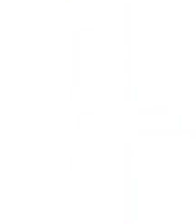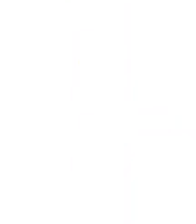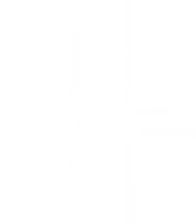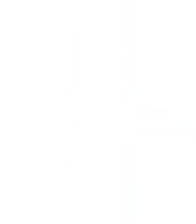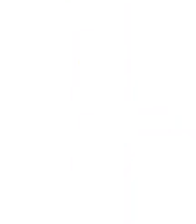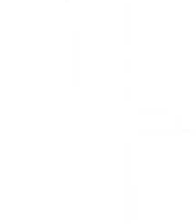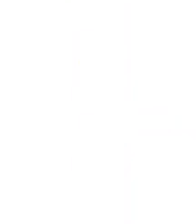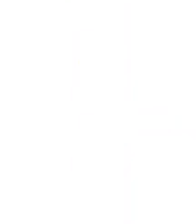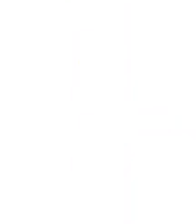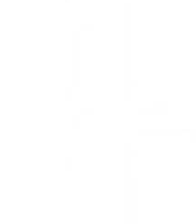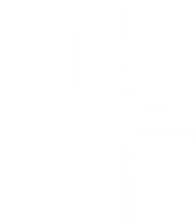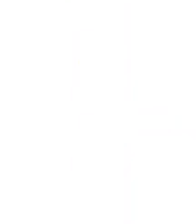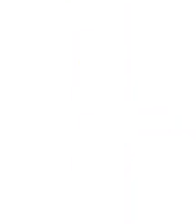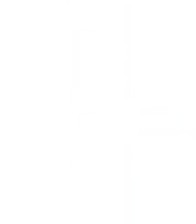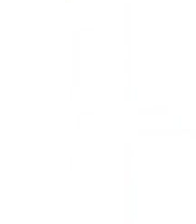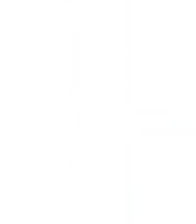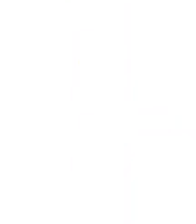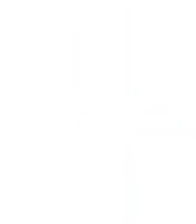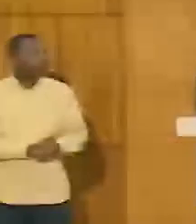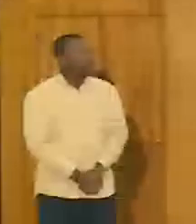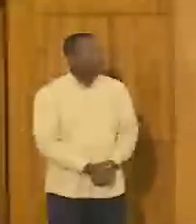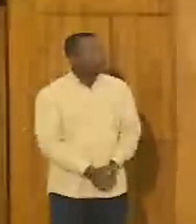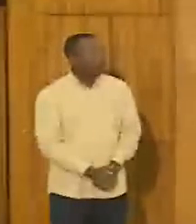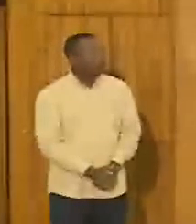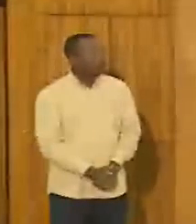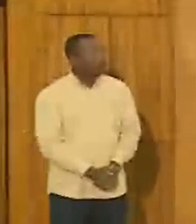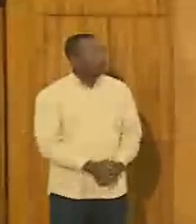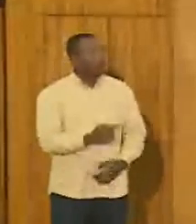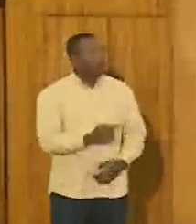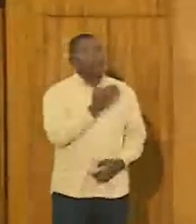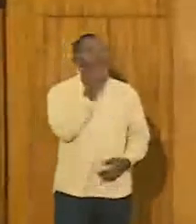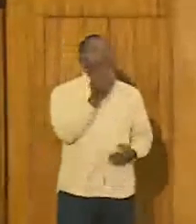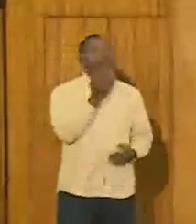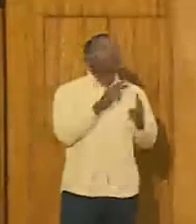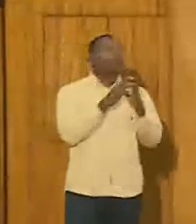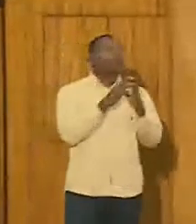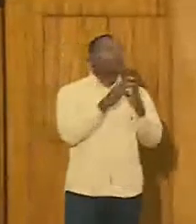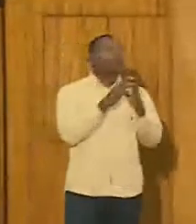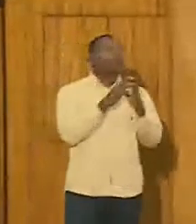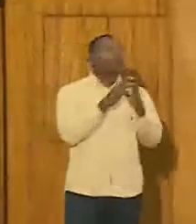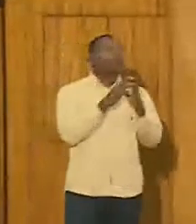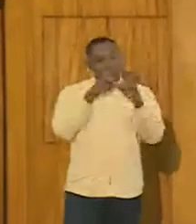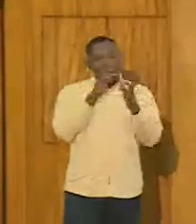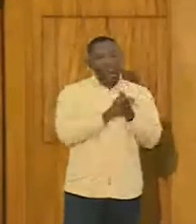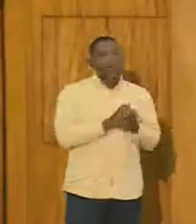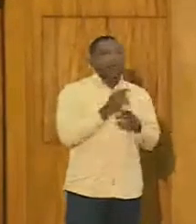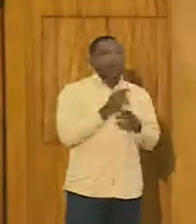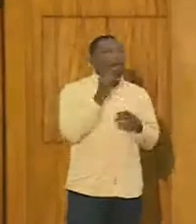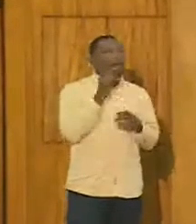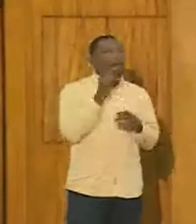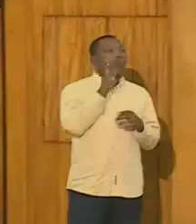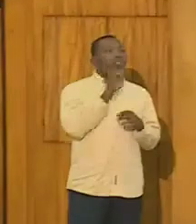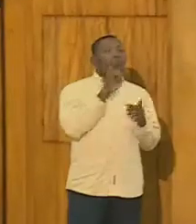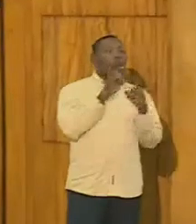to Uzochukwu, and finally the third. All right, thank you. Thank you so much for the question. So your question was